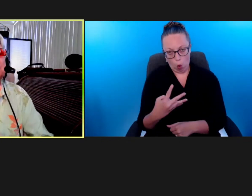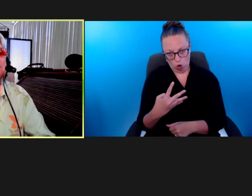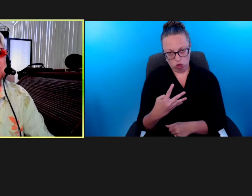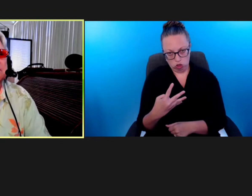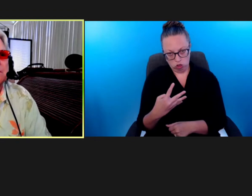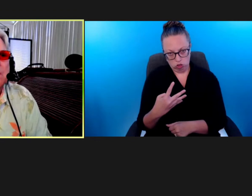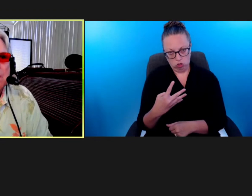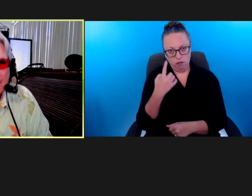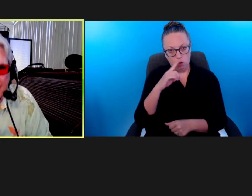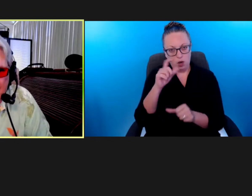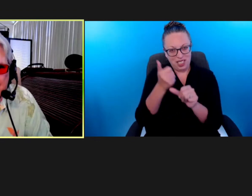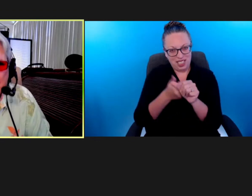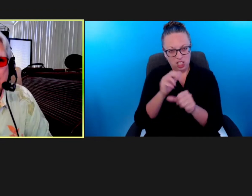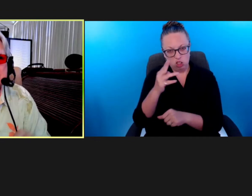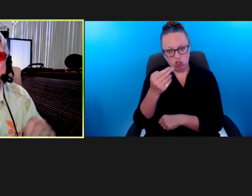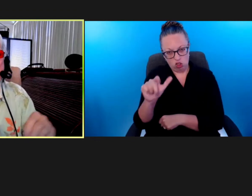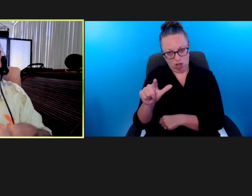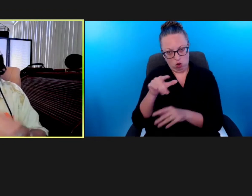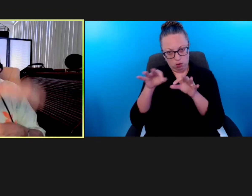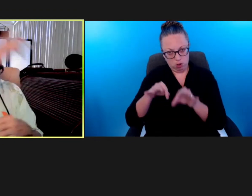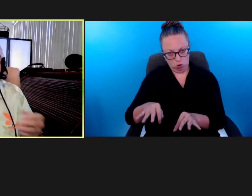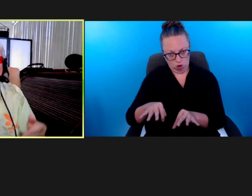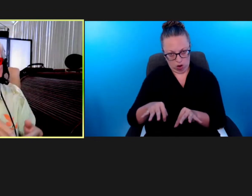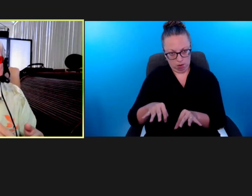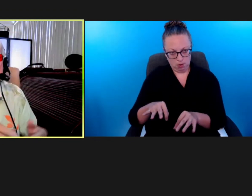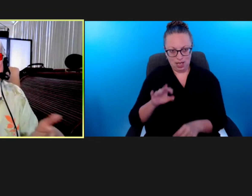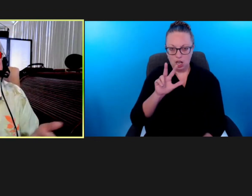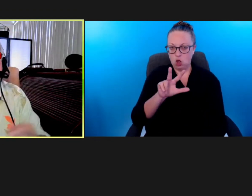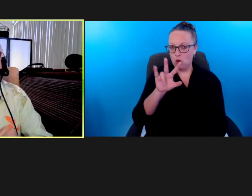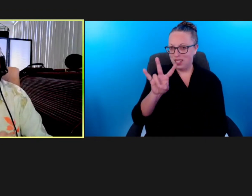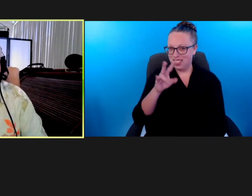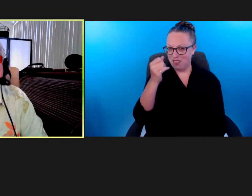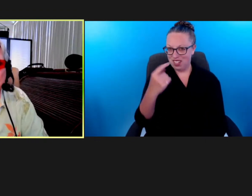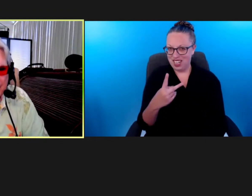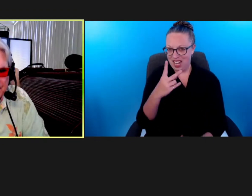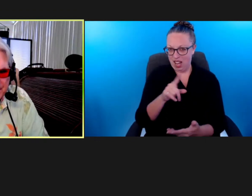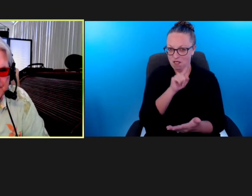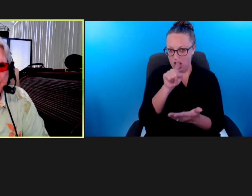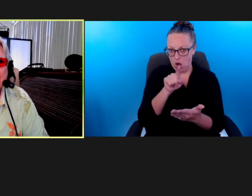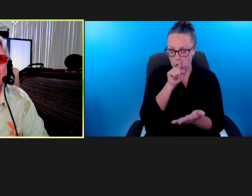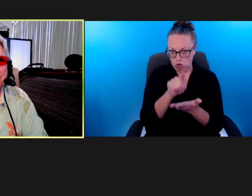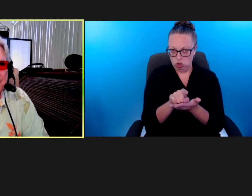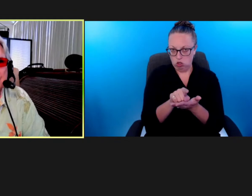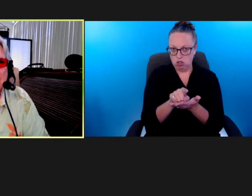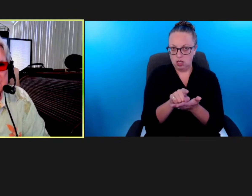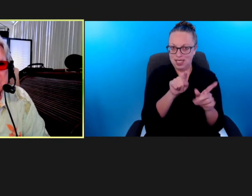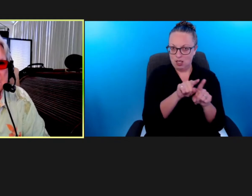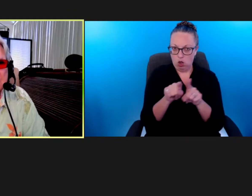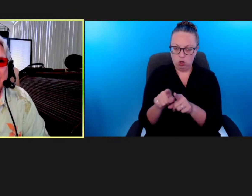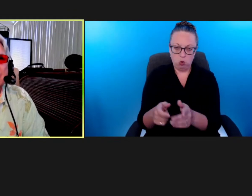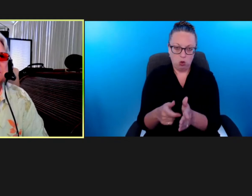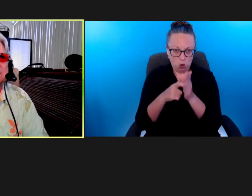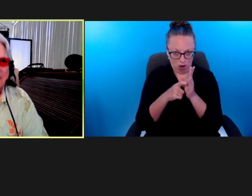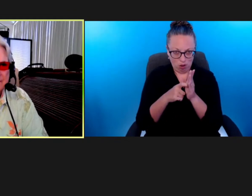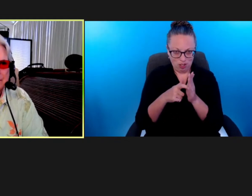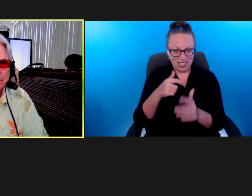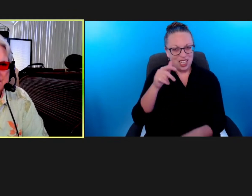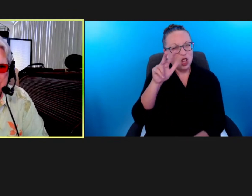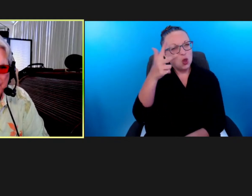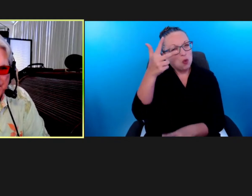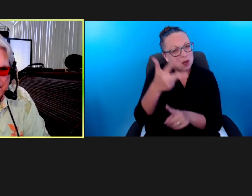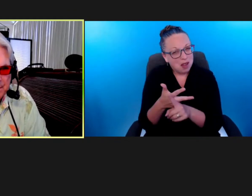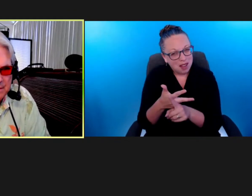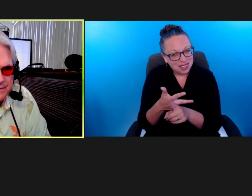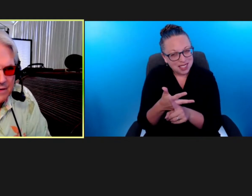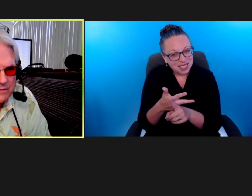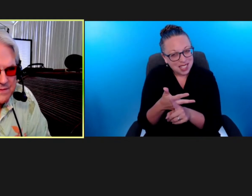additional 37.5 hours anytime during the day is also required in 3 months. That's a laughably